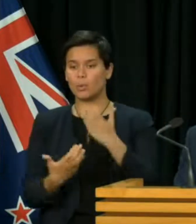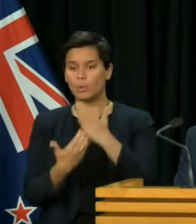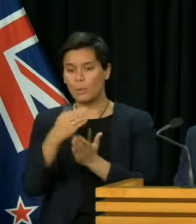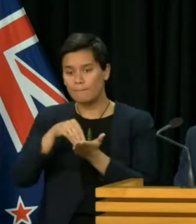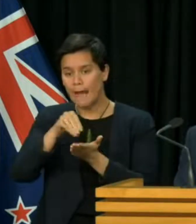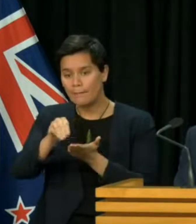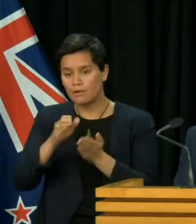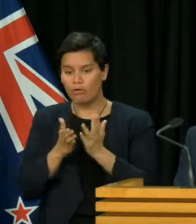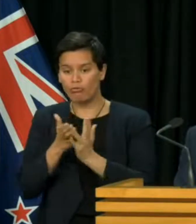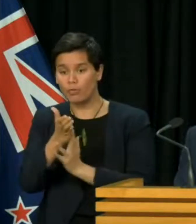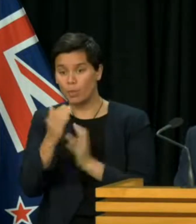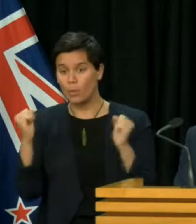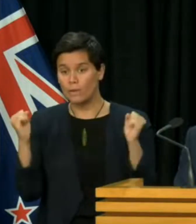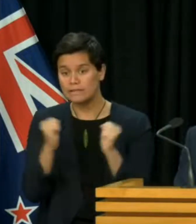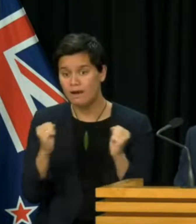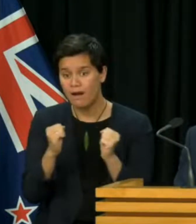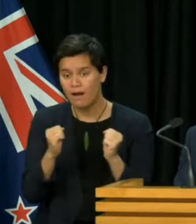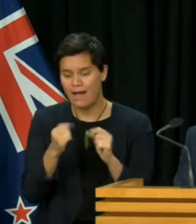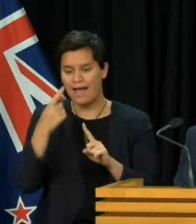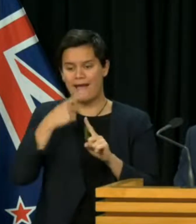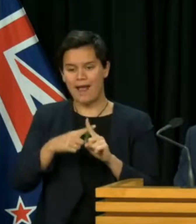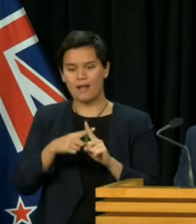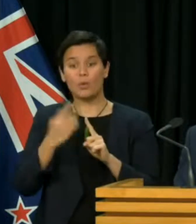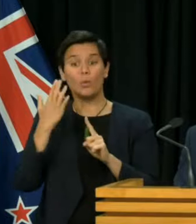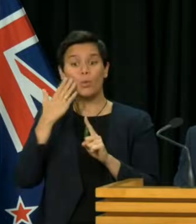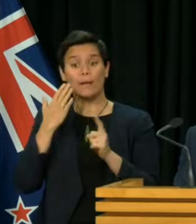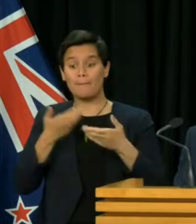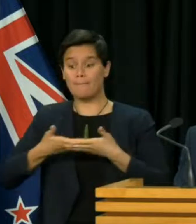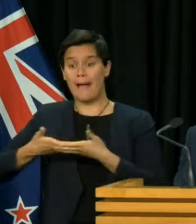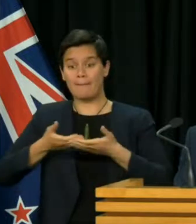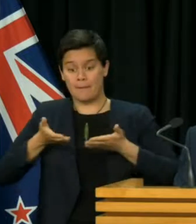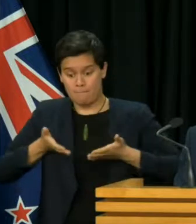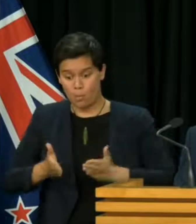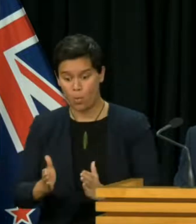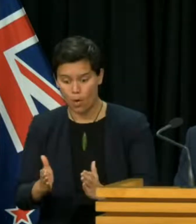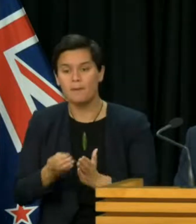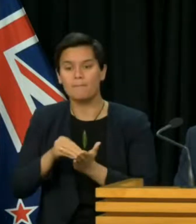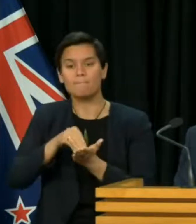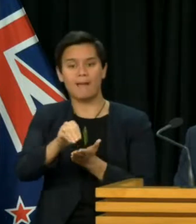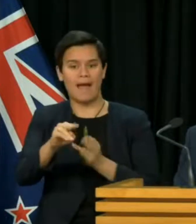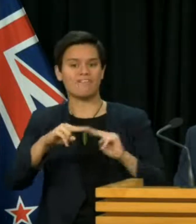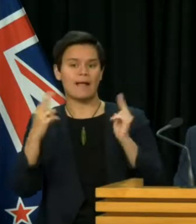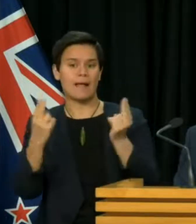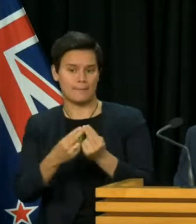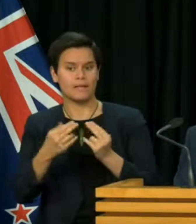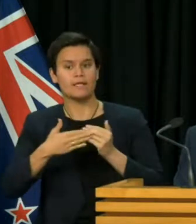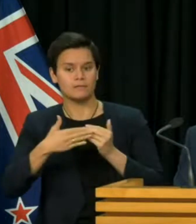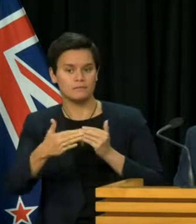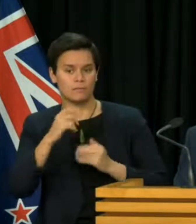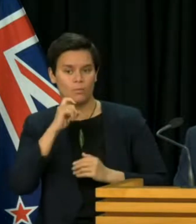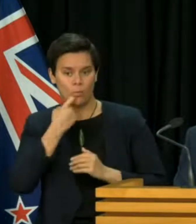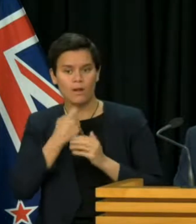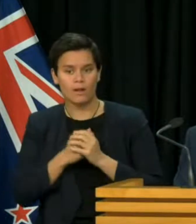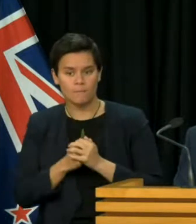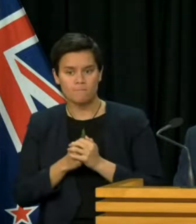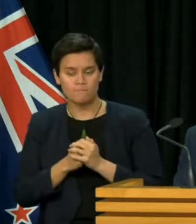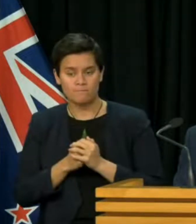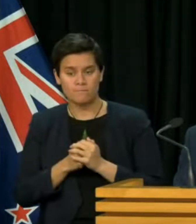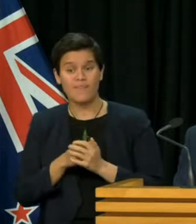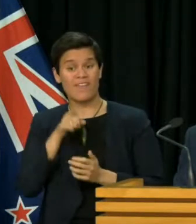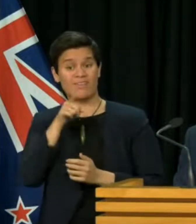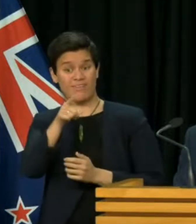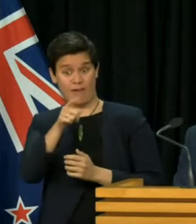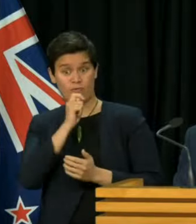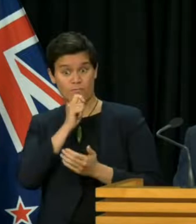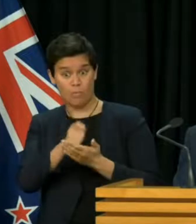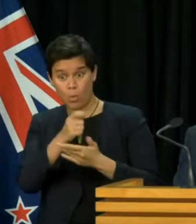of those things have not been taken into account by the Child Poverty Action Group's report, and the report itself doesn't acknowledge the progress